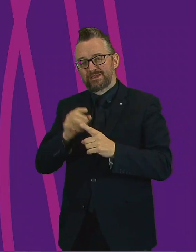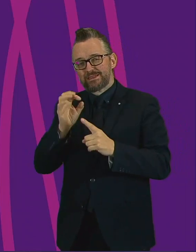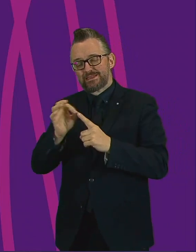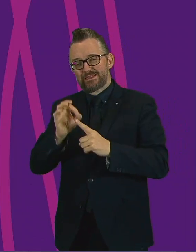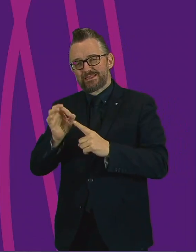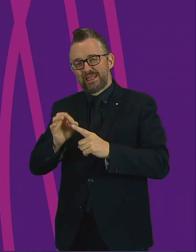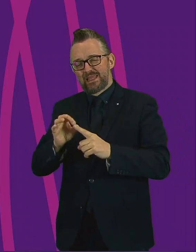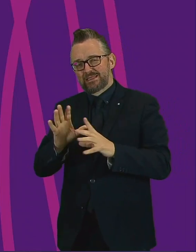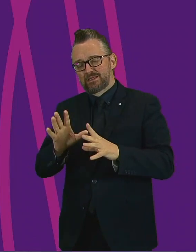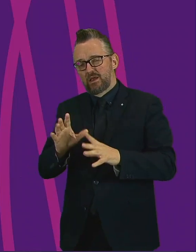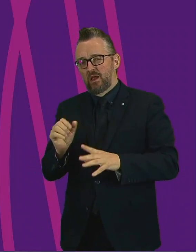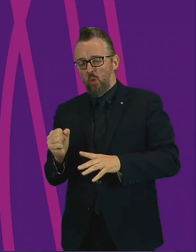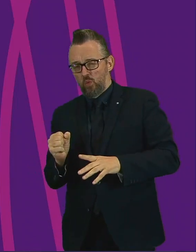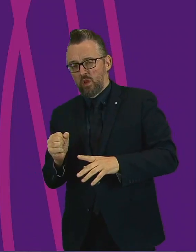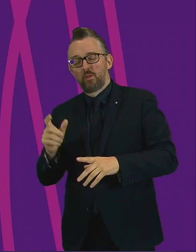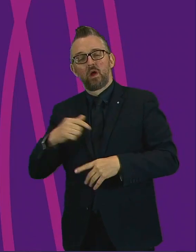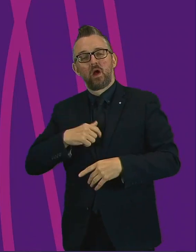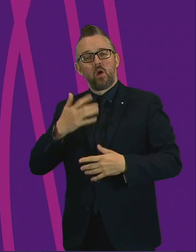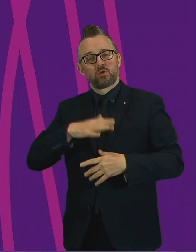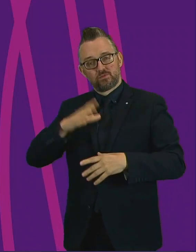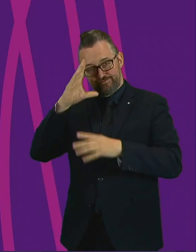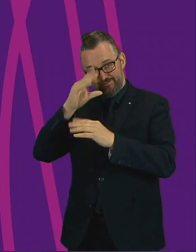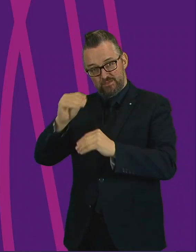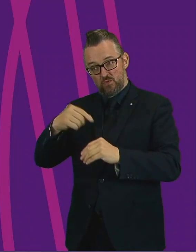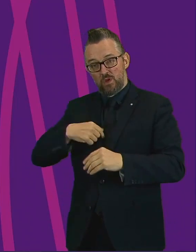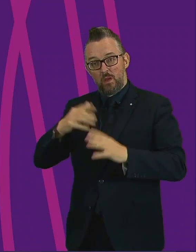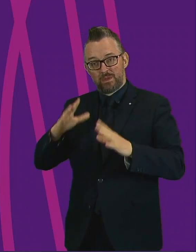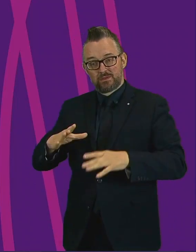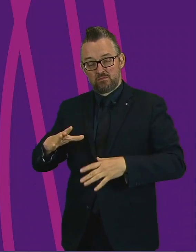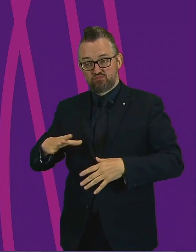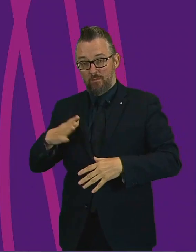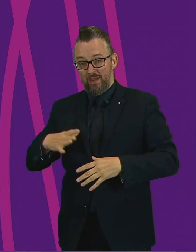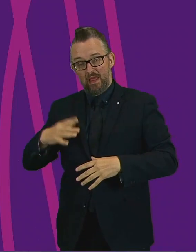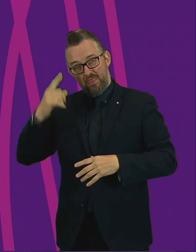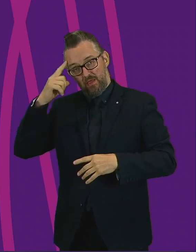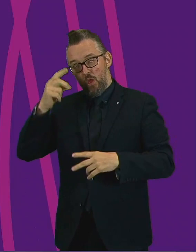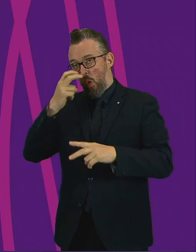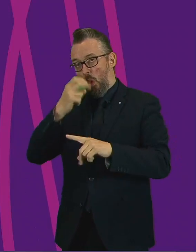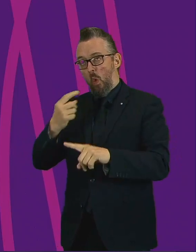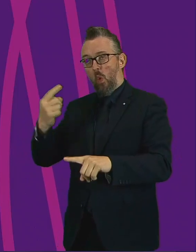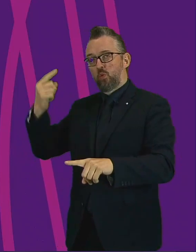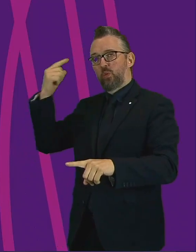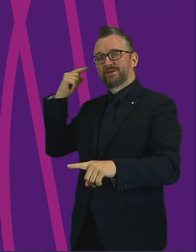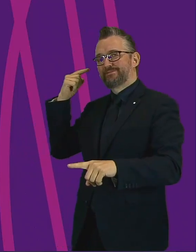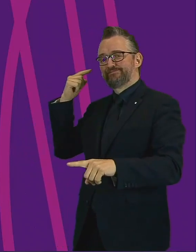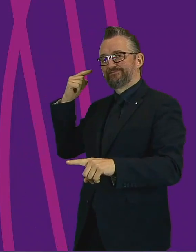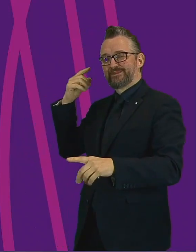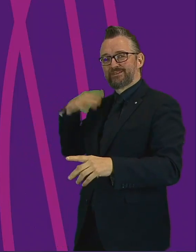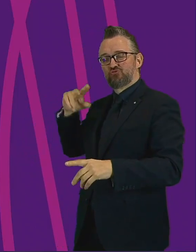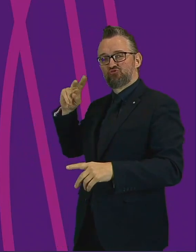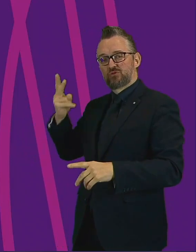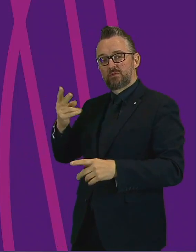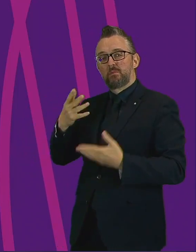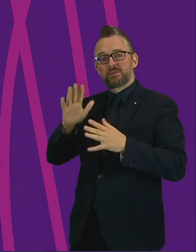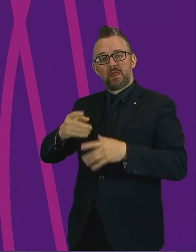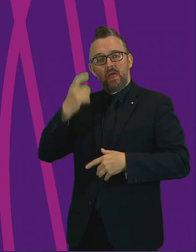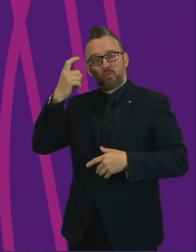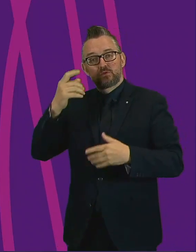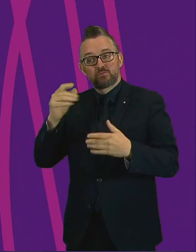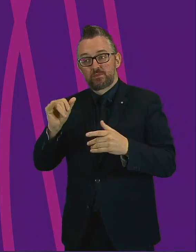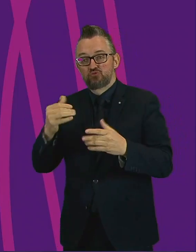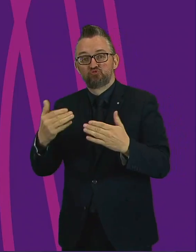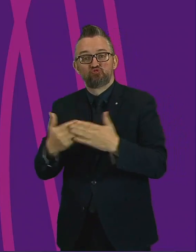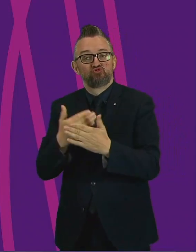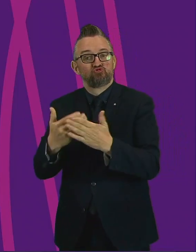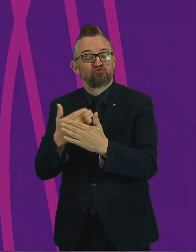that, I think it is an example of how we need to be prepared to rethink old ways of doing things and contemplate potentially new and potentially